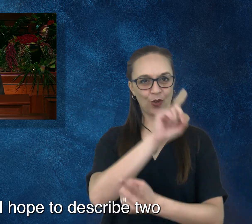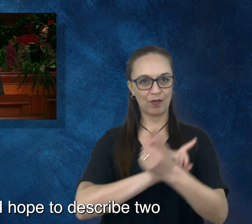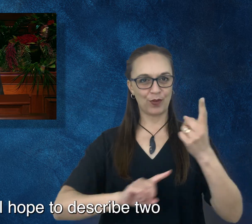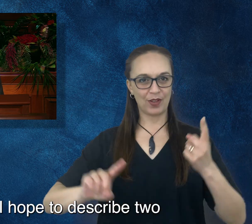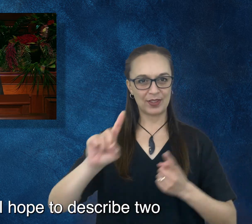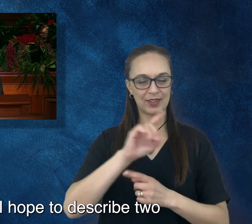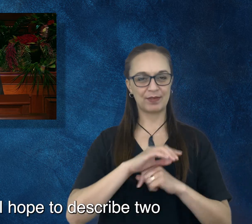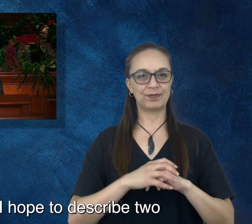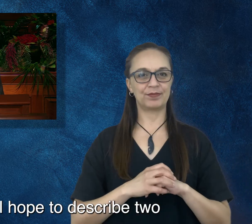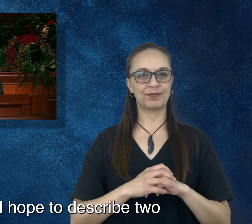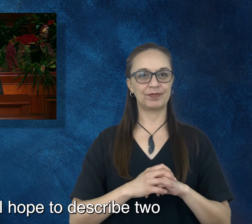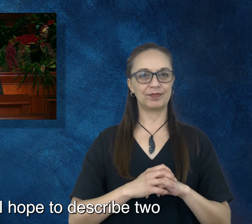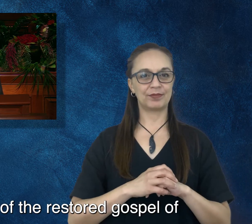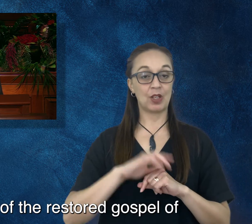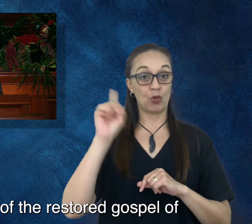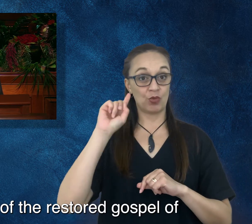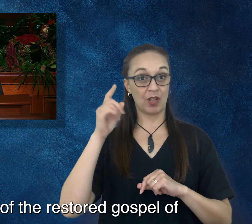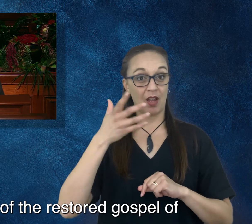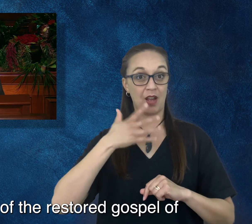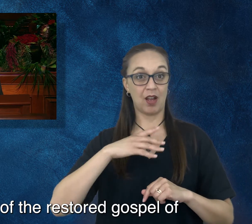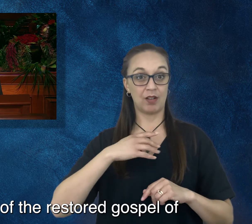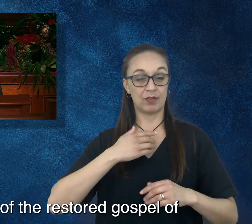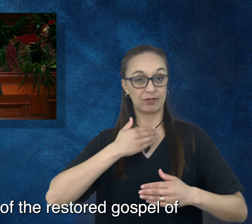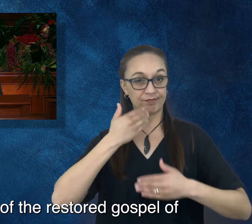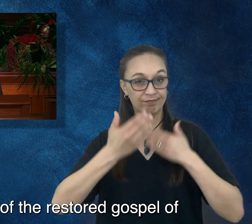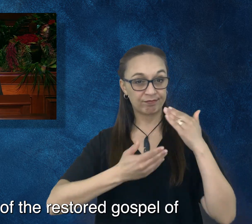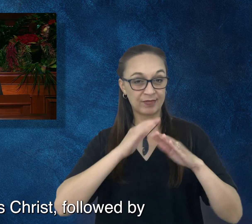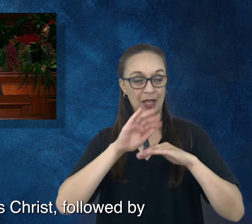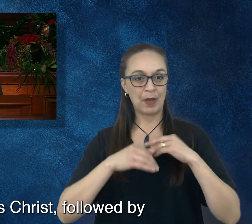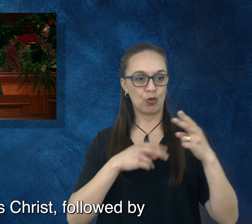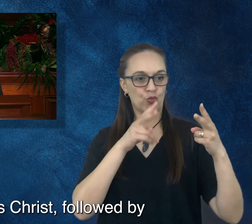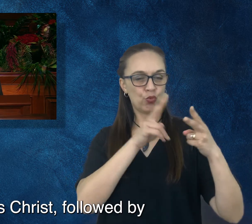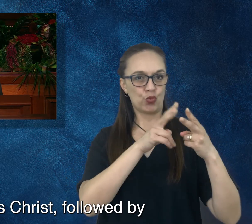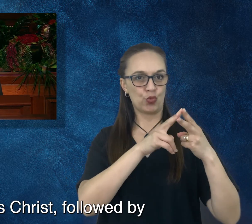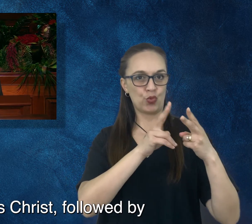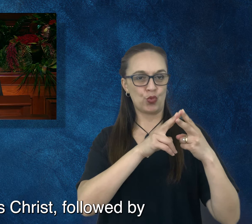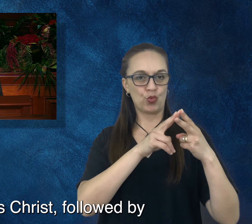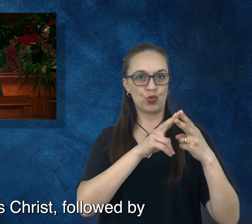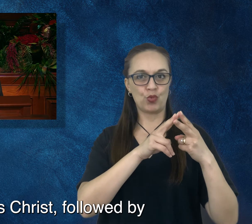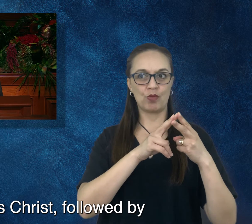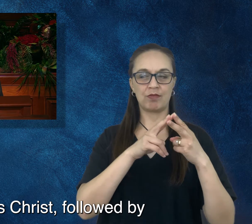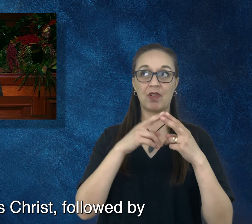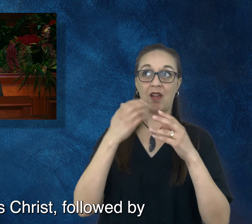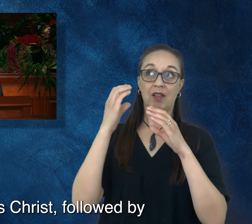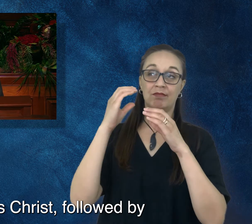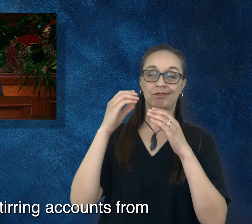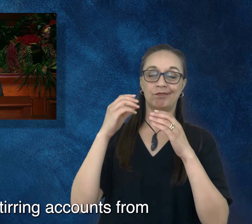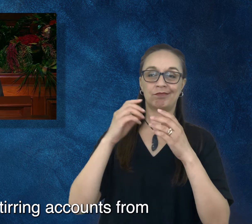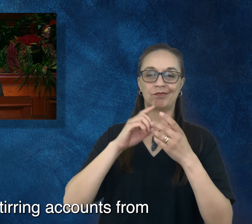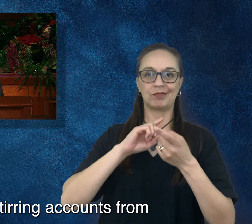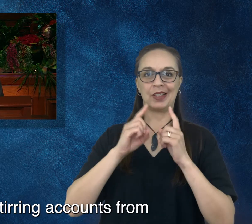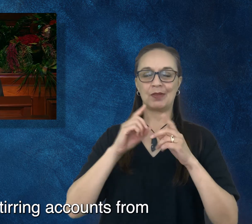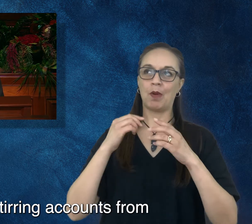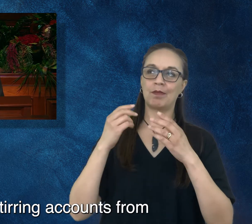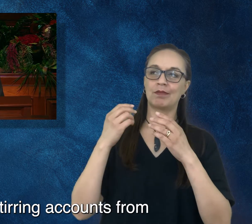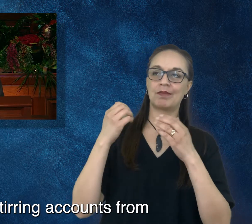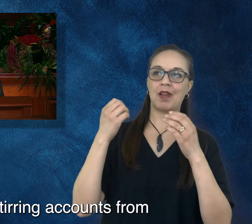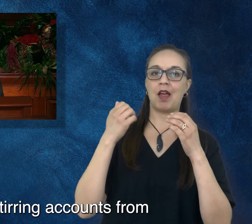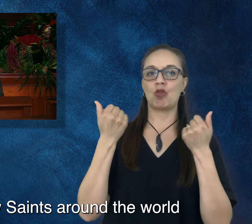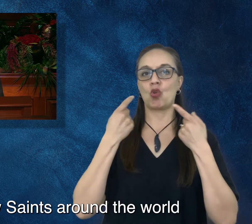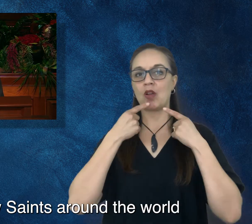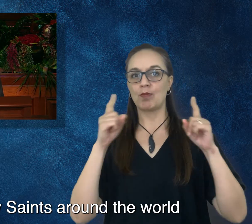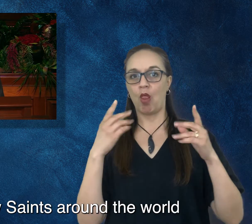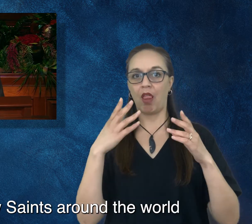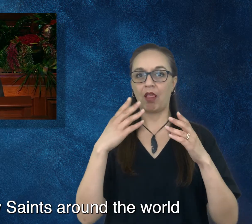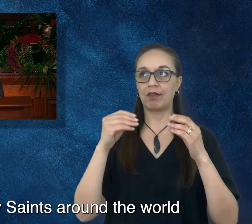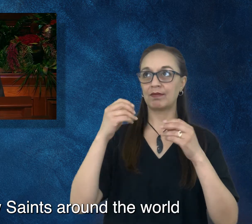Today, I hope to describe two elements of the restored gospel of Jesus Christ, followed by four stirring accounts